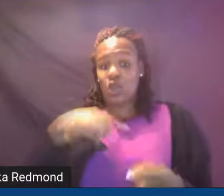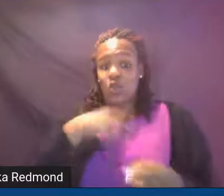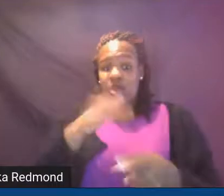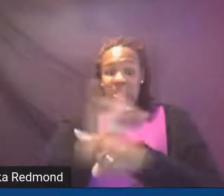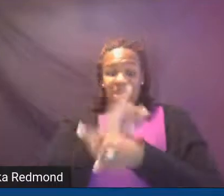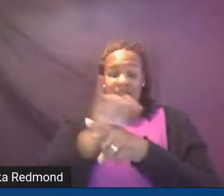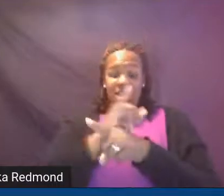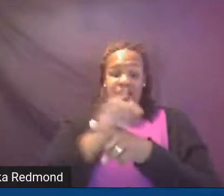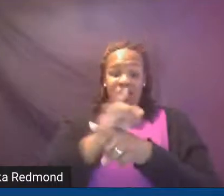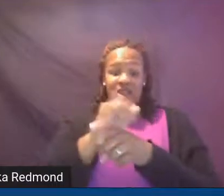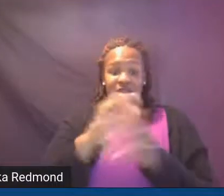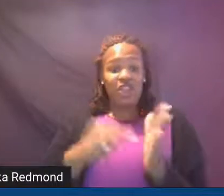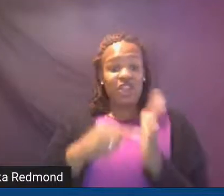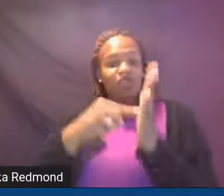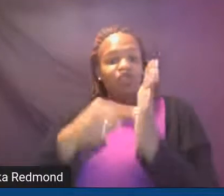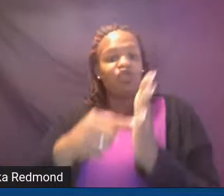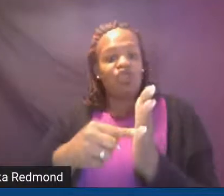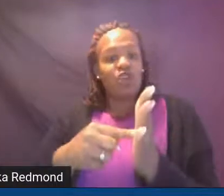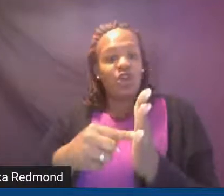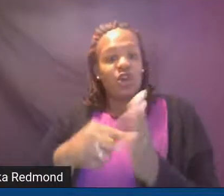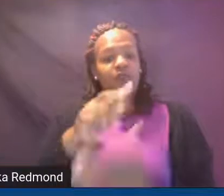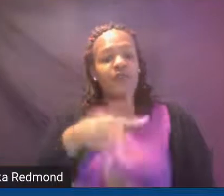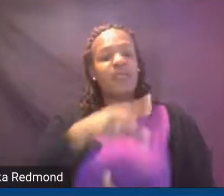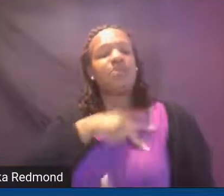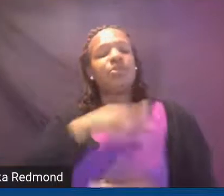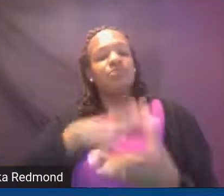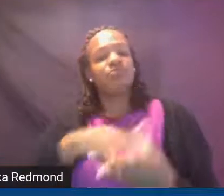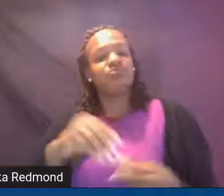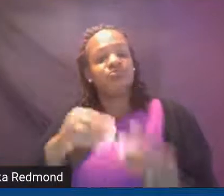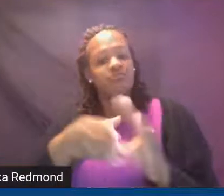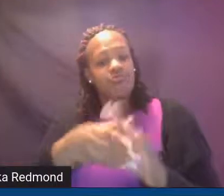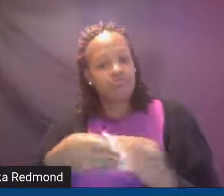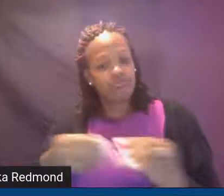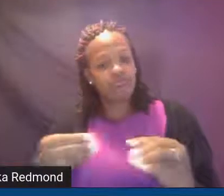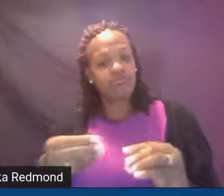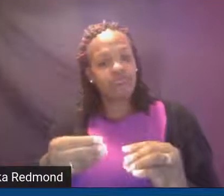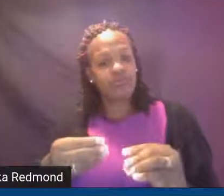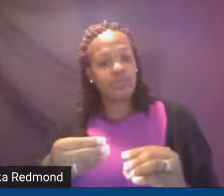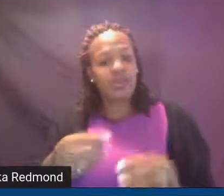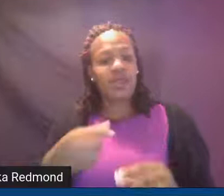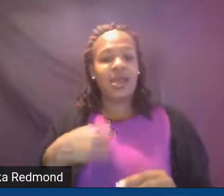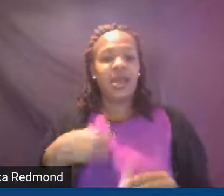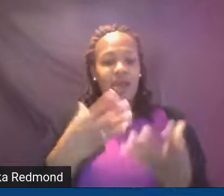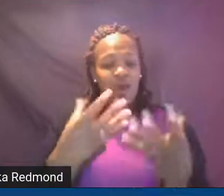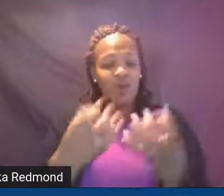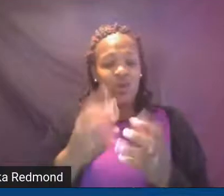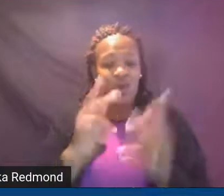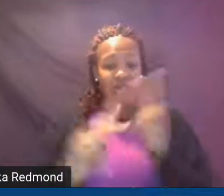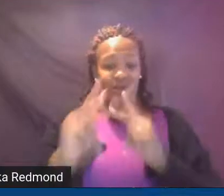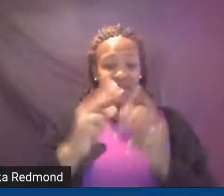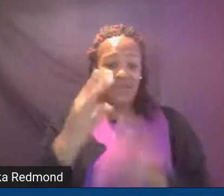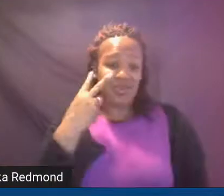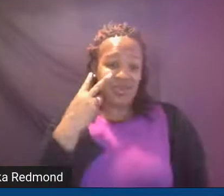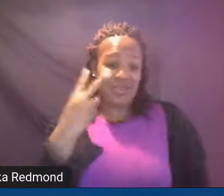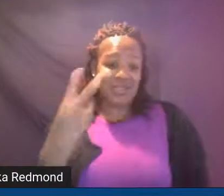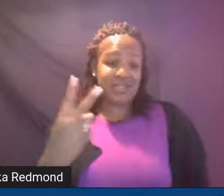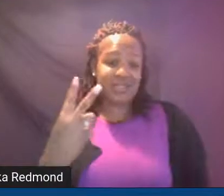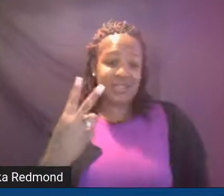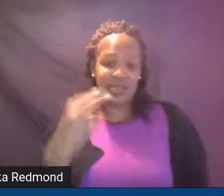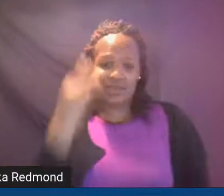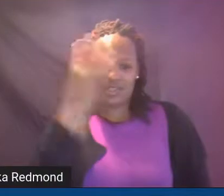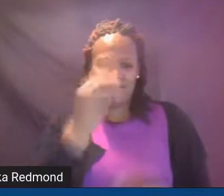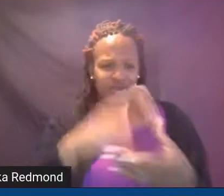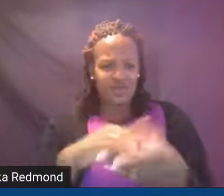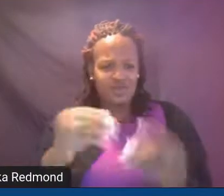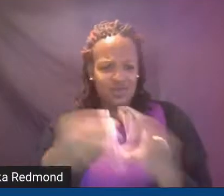stories, that is really helping parents to see that as a possibility of opportunity. That is so important.